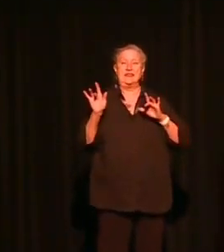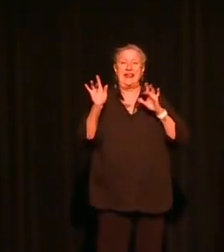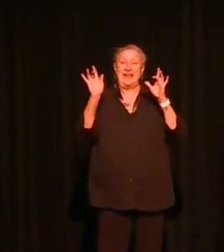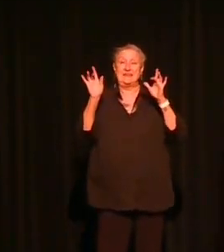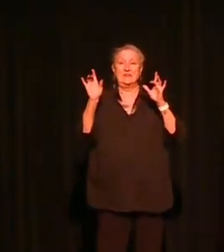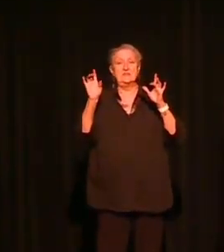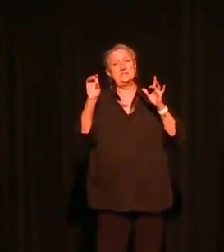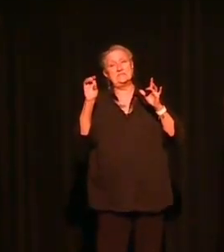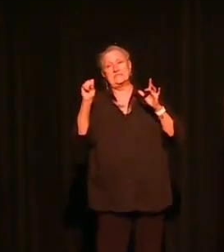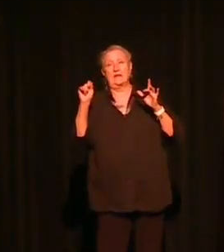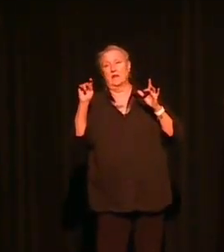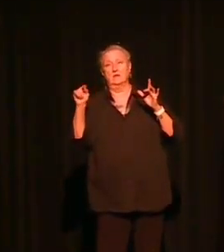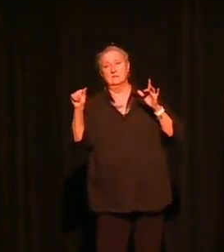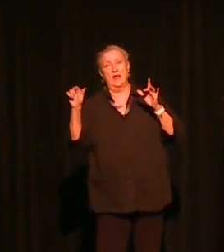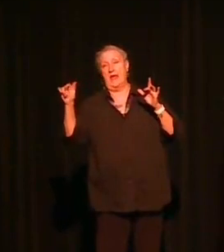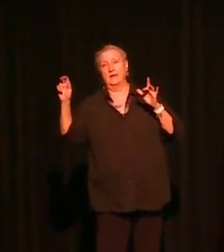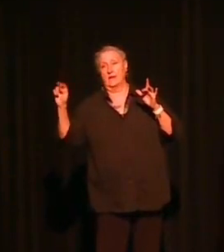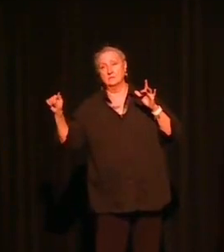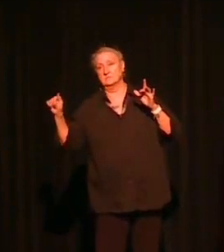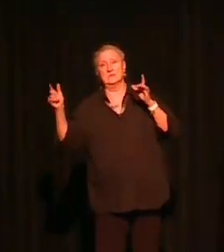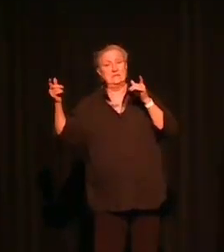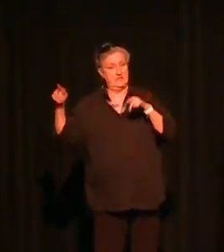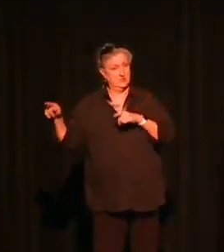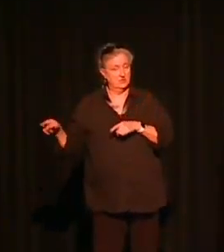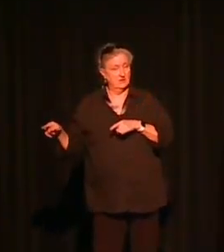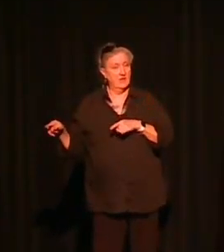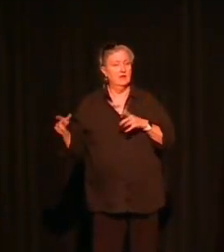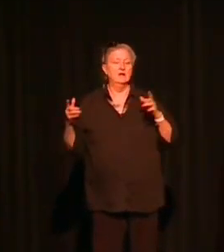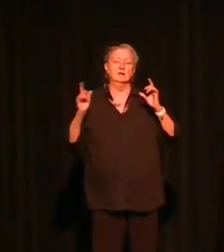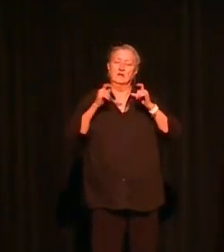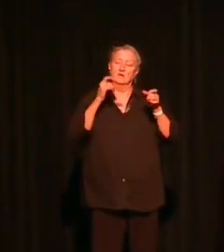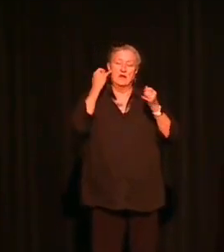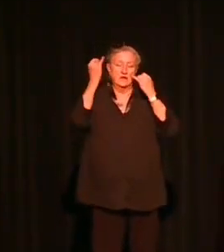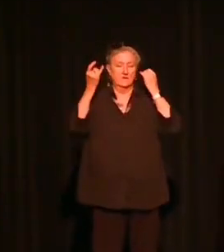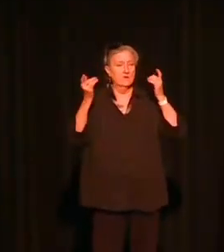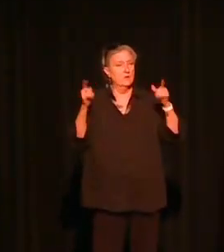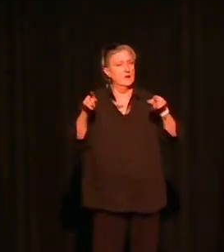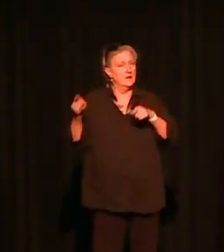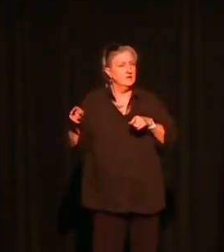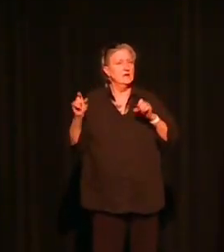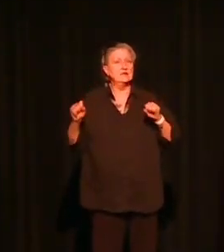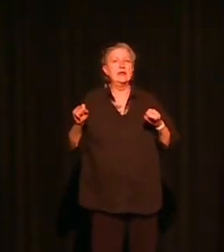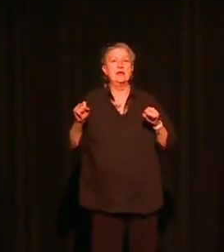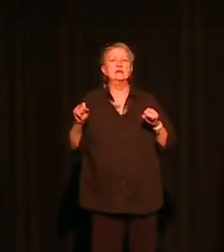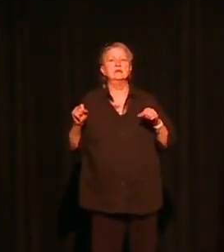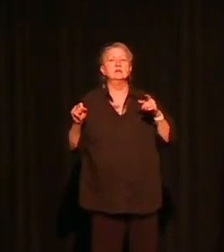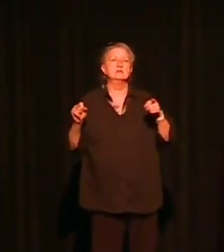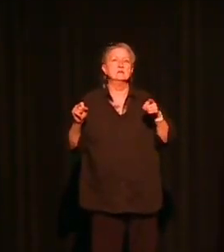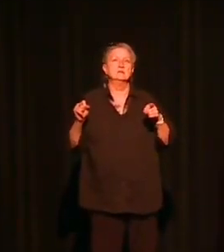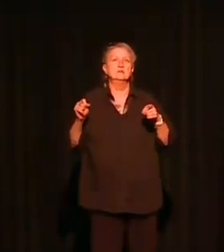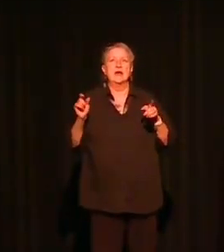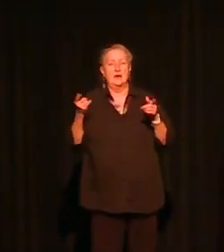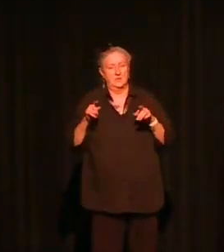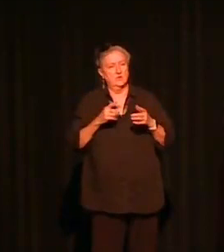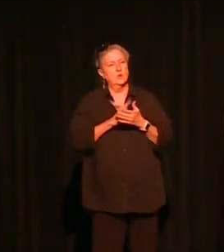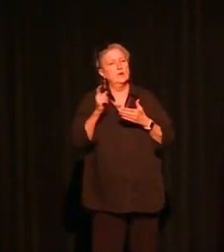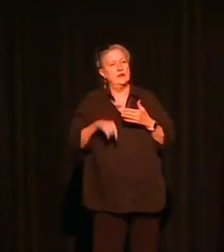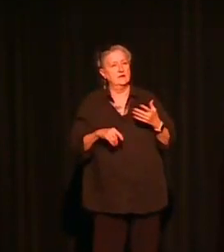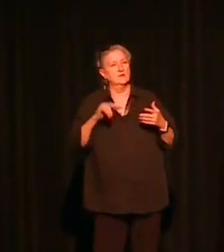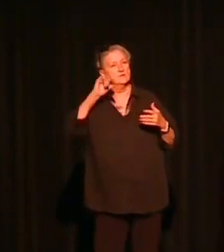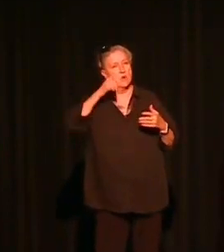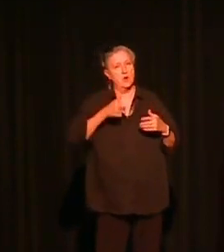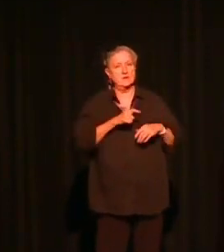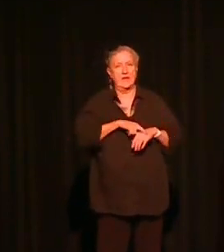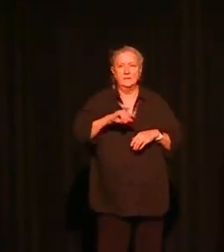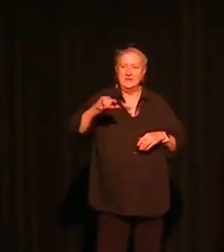condition. So just to kind of give you an idea of what can unfold over the weekend, Tomorrow night at 10 o'clock is a